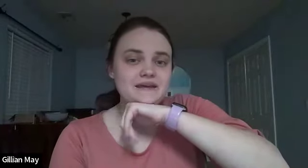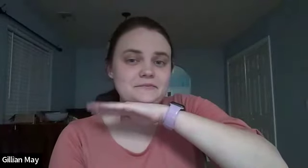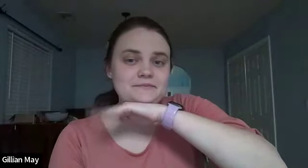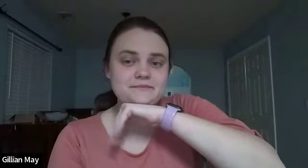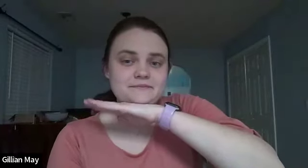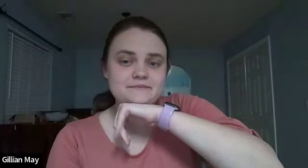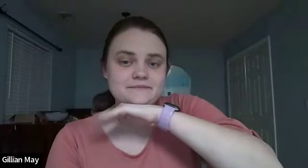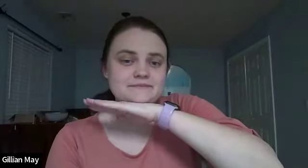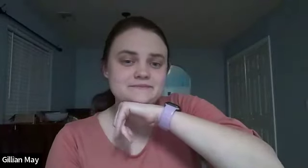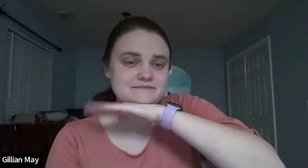pig.